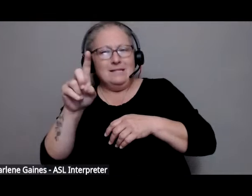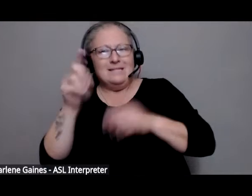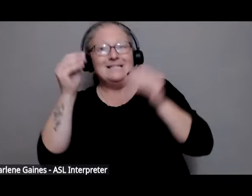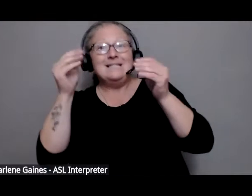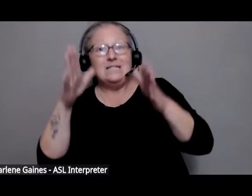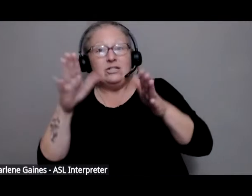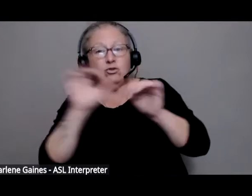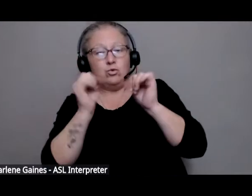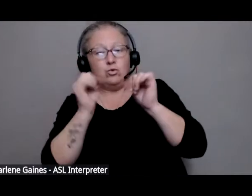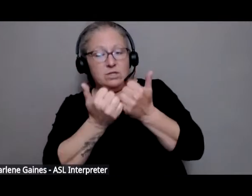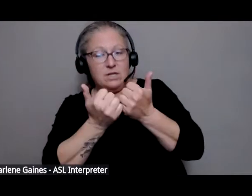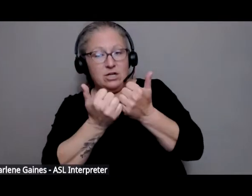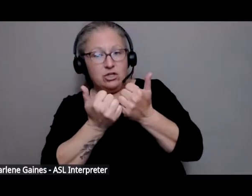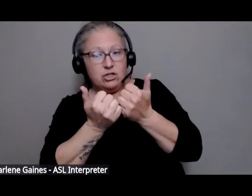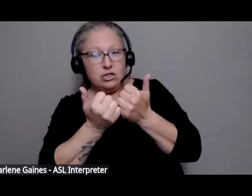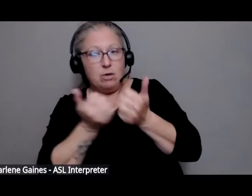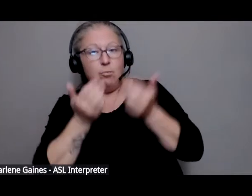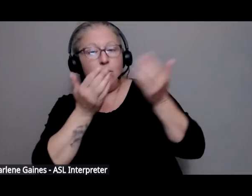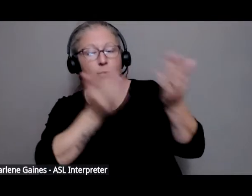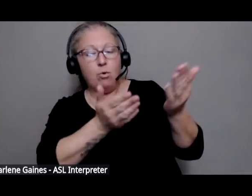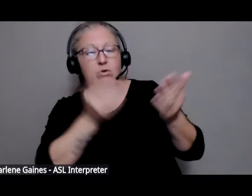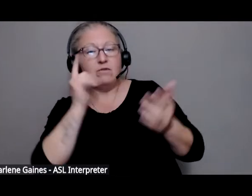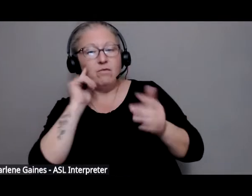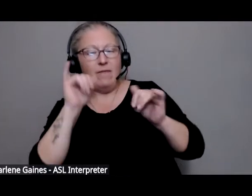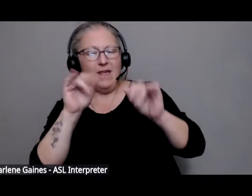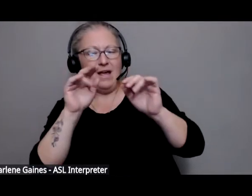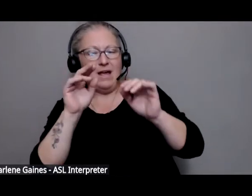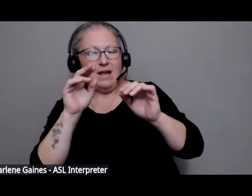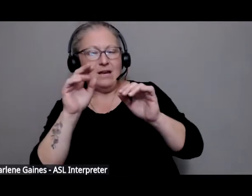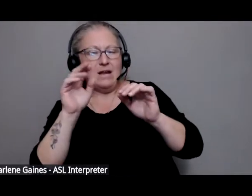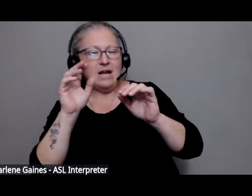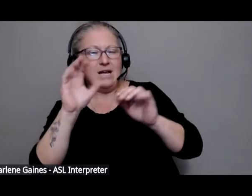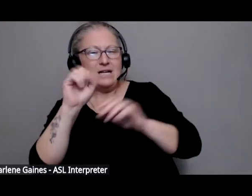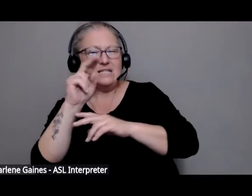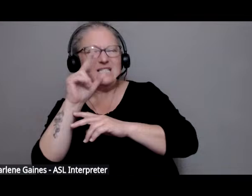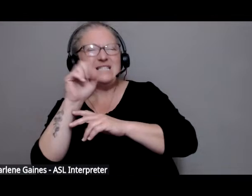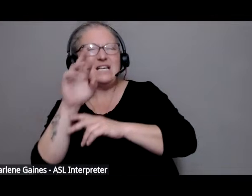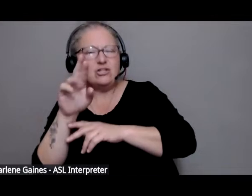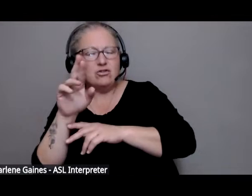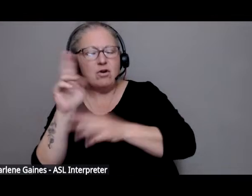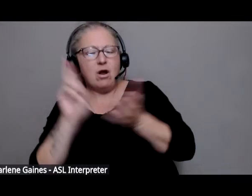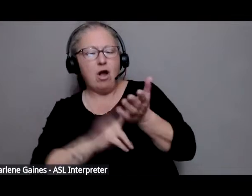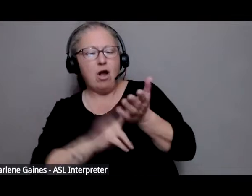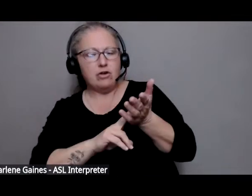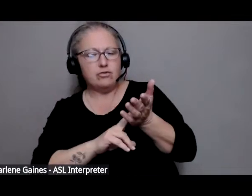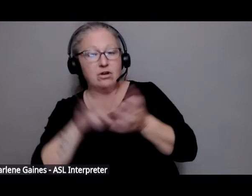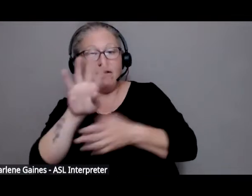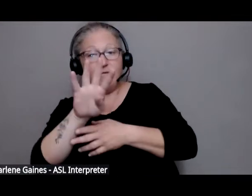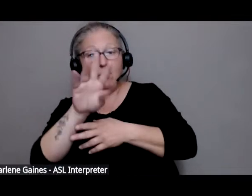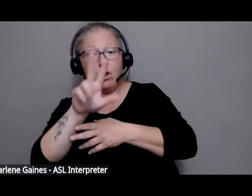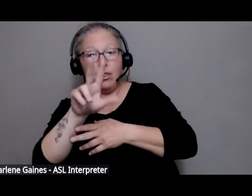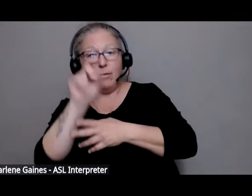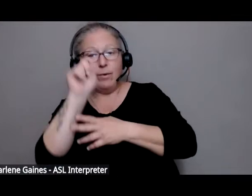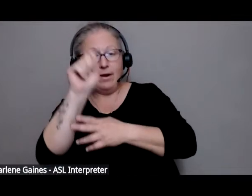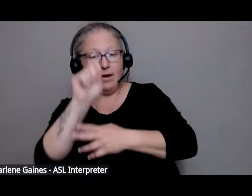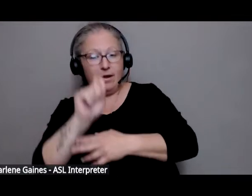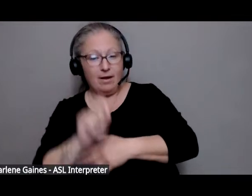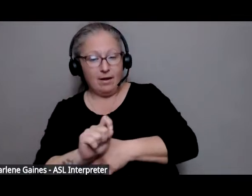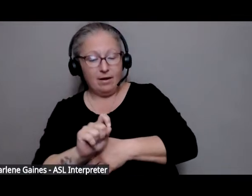Teachers Association proposal for the successor contract. There are 43 bullets on there.